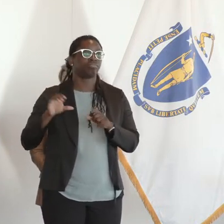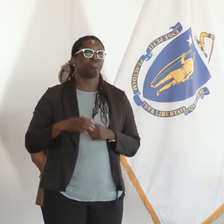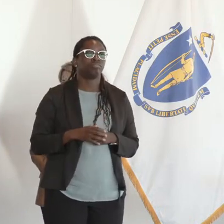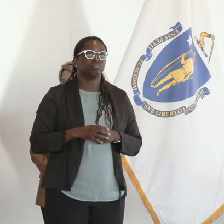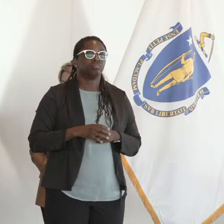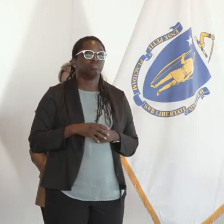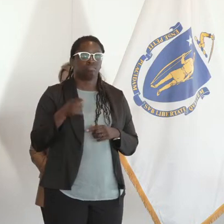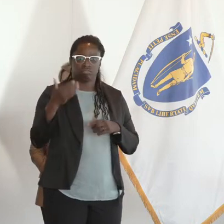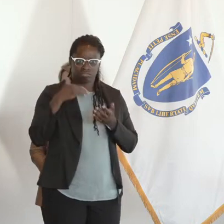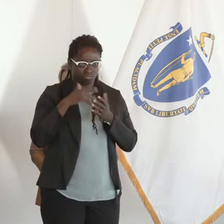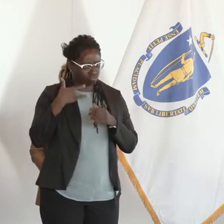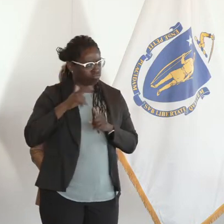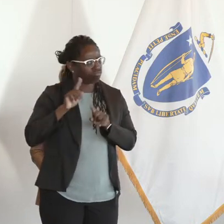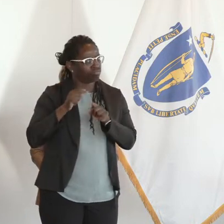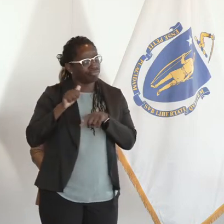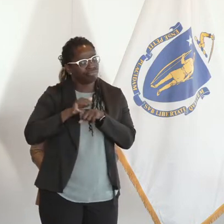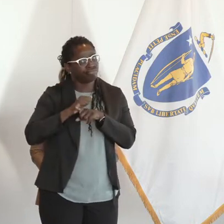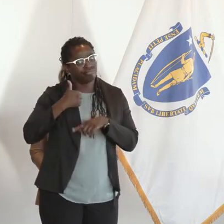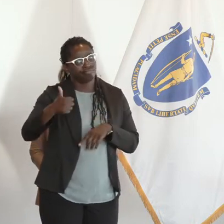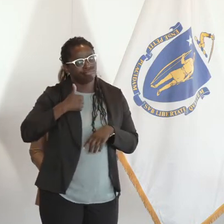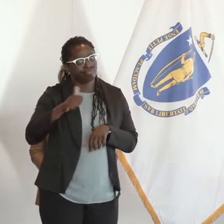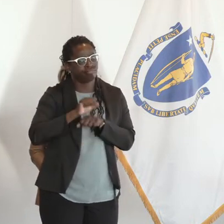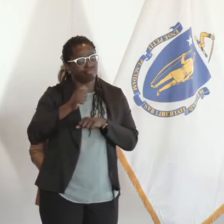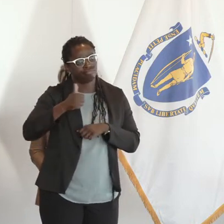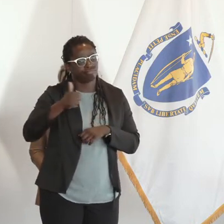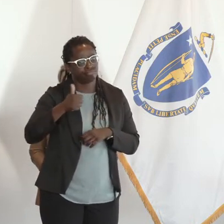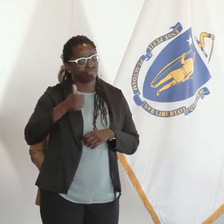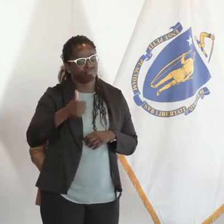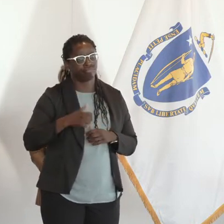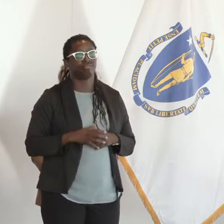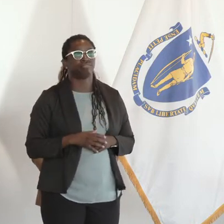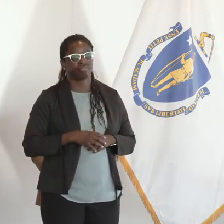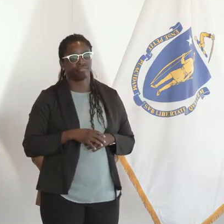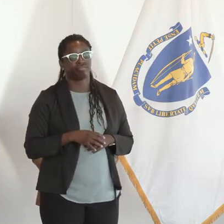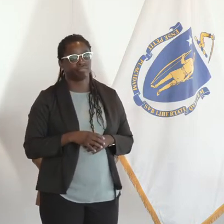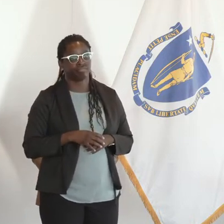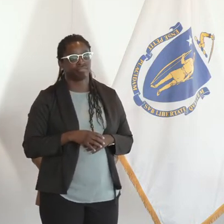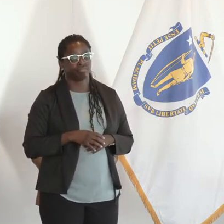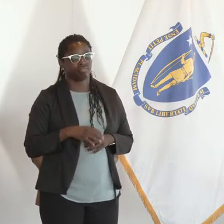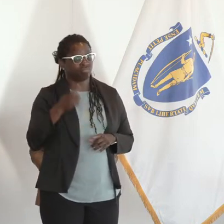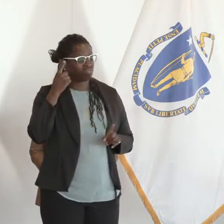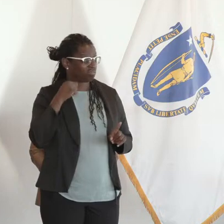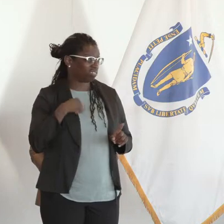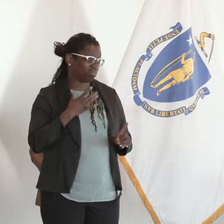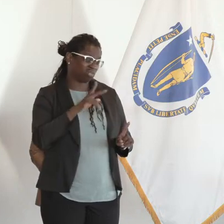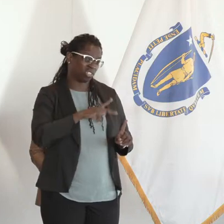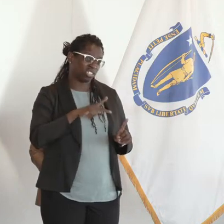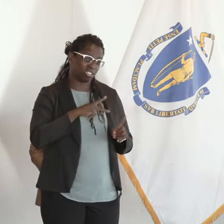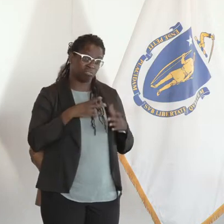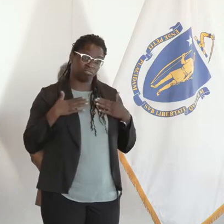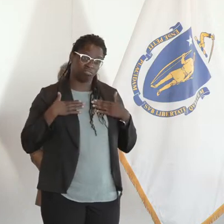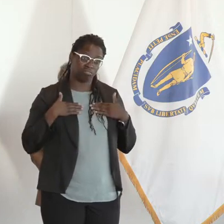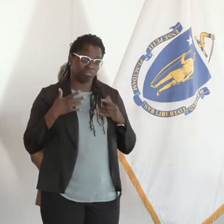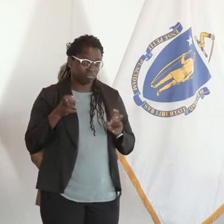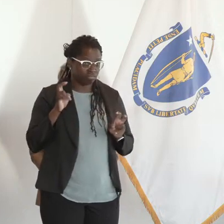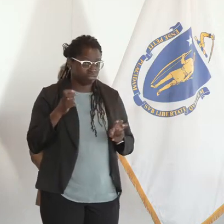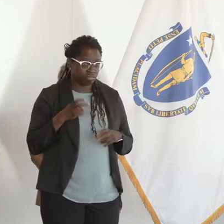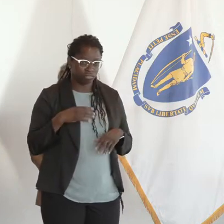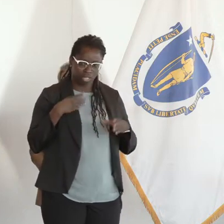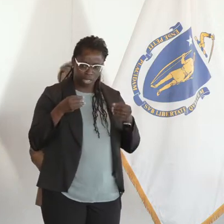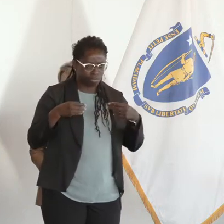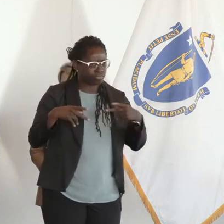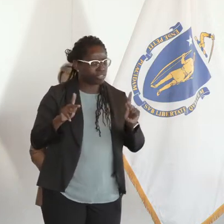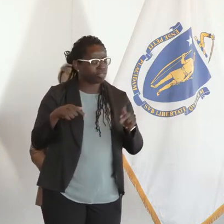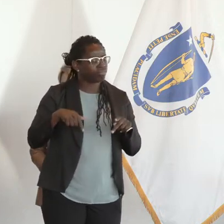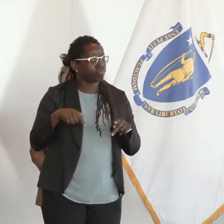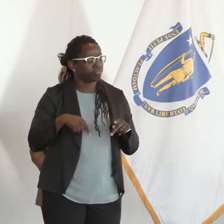our countries. And so for me, it's personal as well as a privilege to be here with all